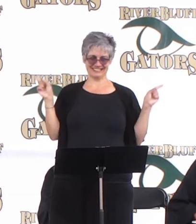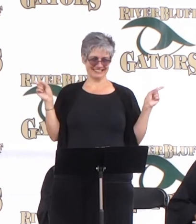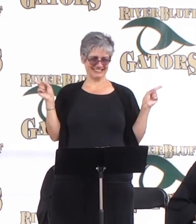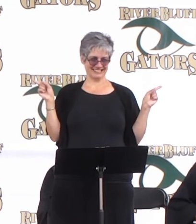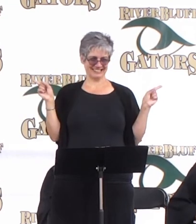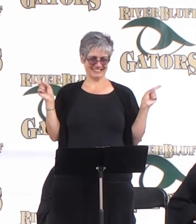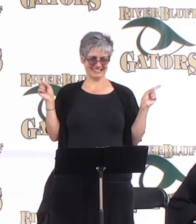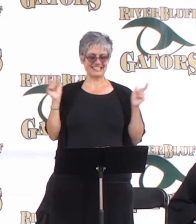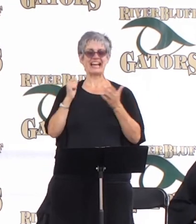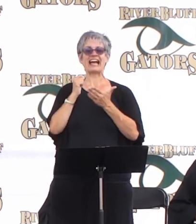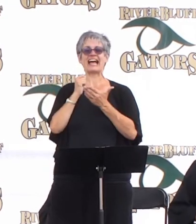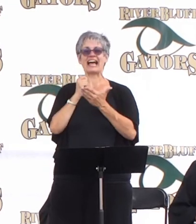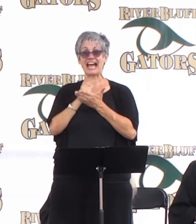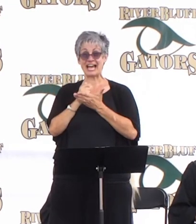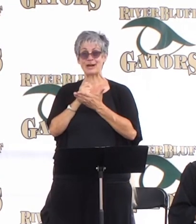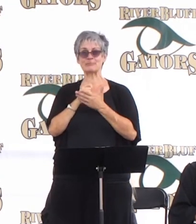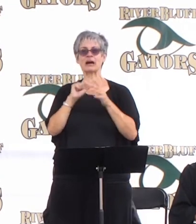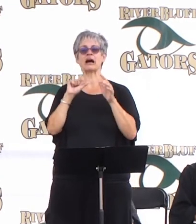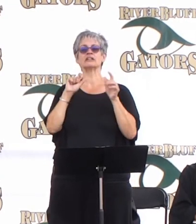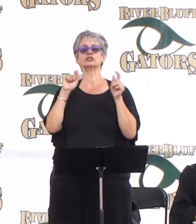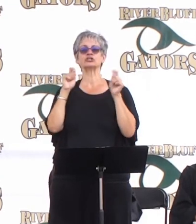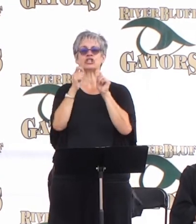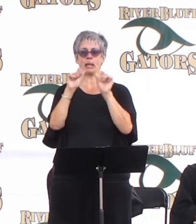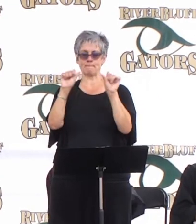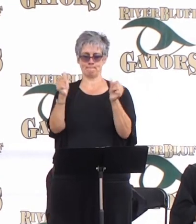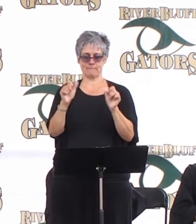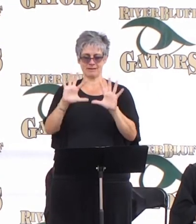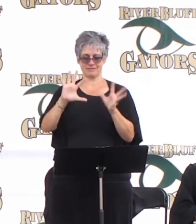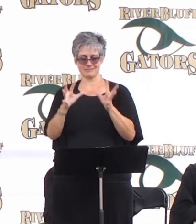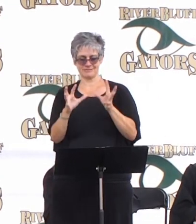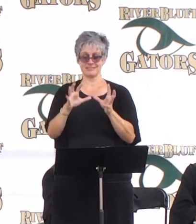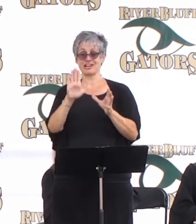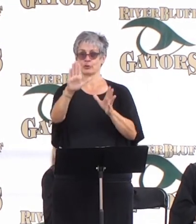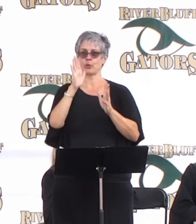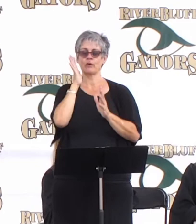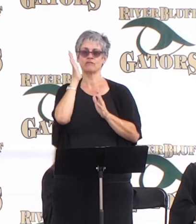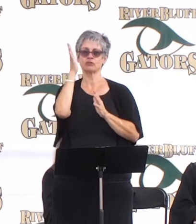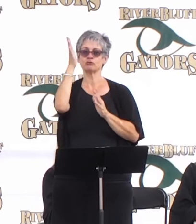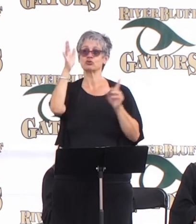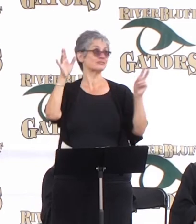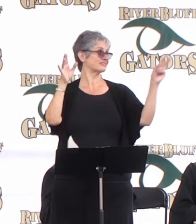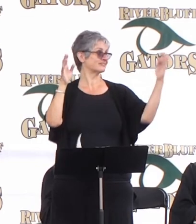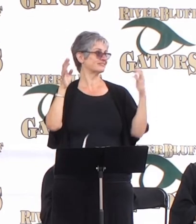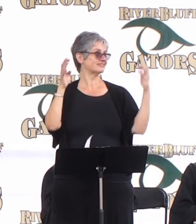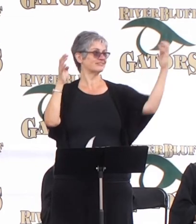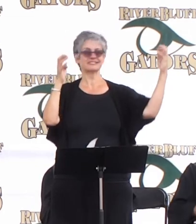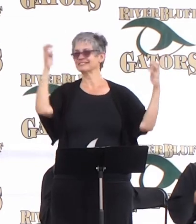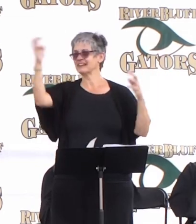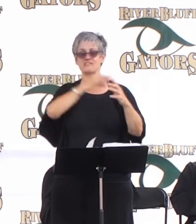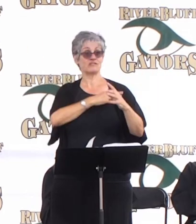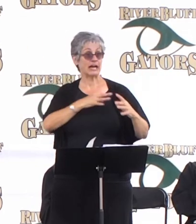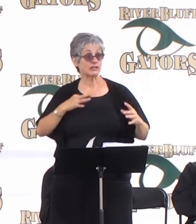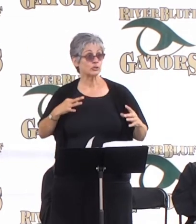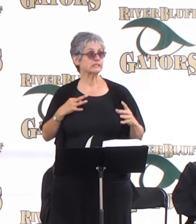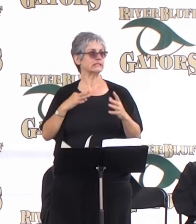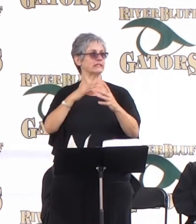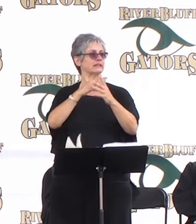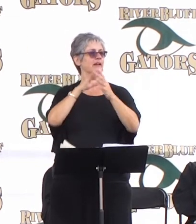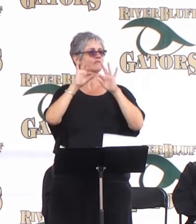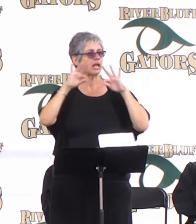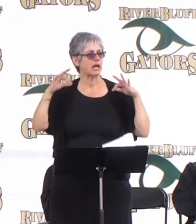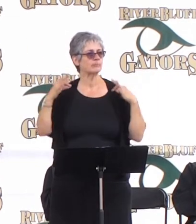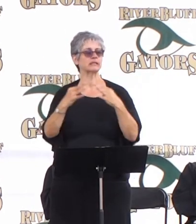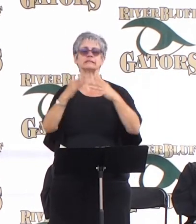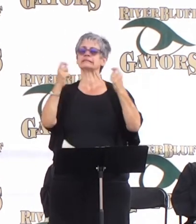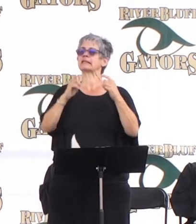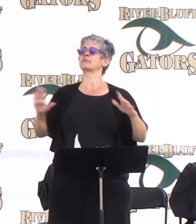both our faculty and staff and the parents and friends within your families. Please join me in celebrating their lives as they've helped